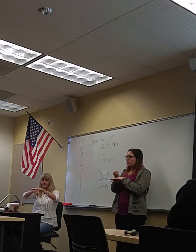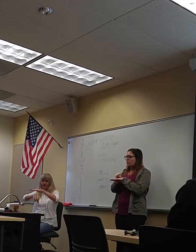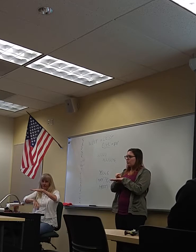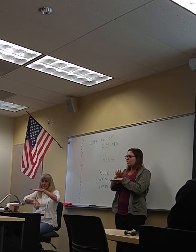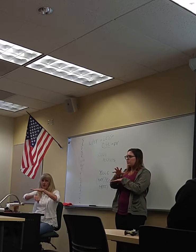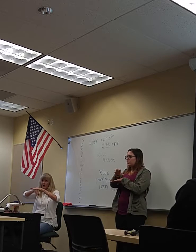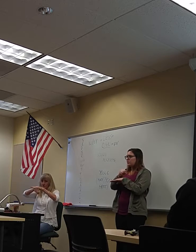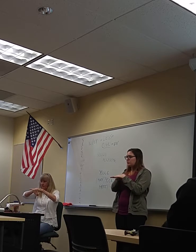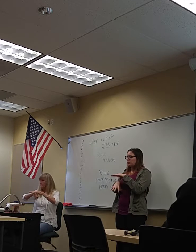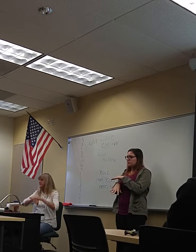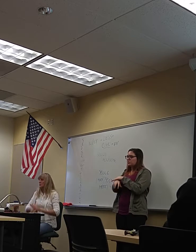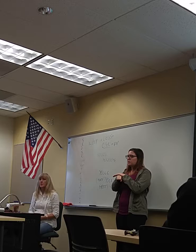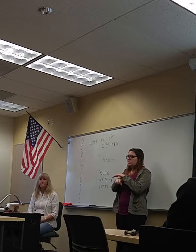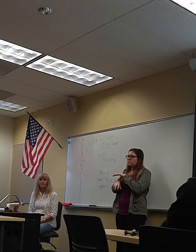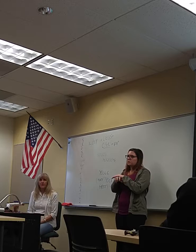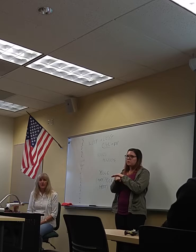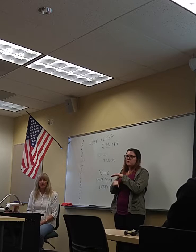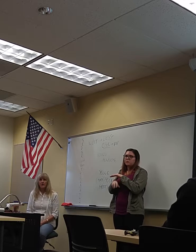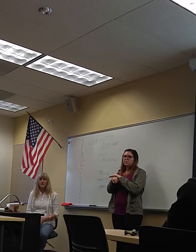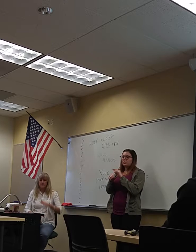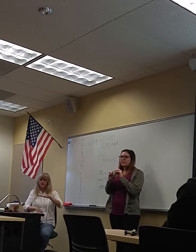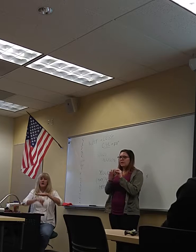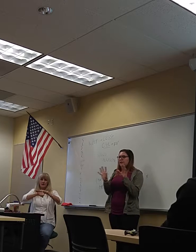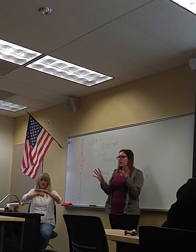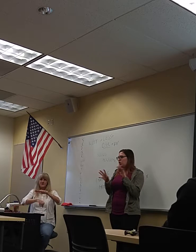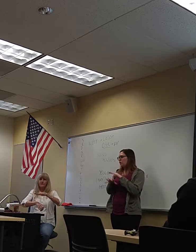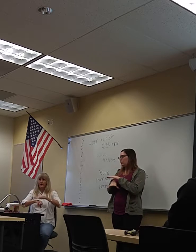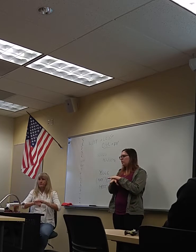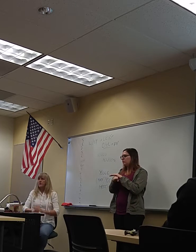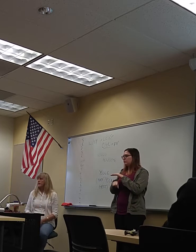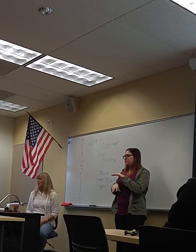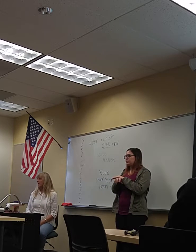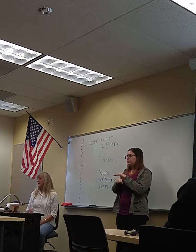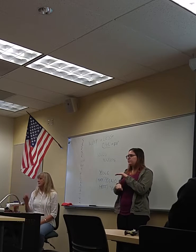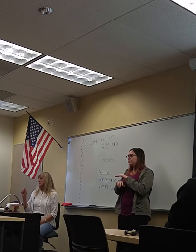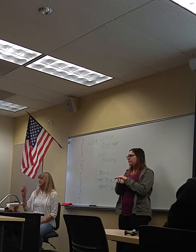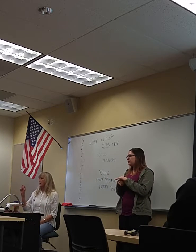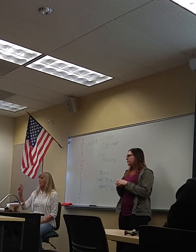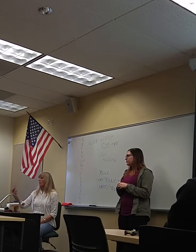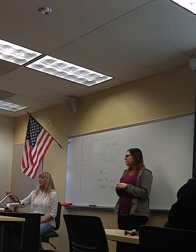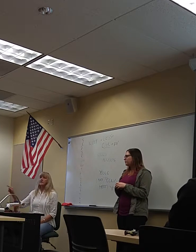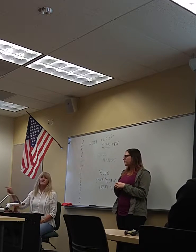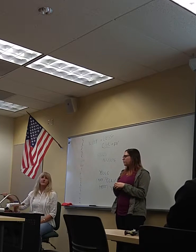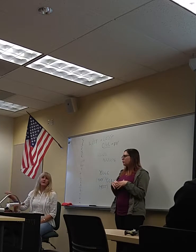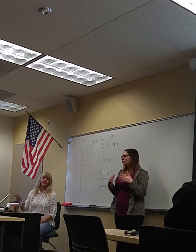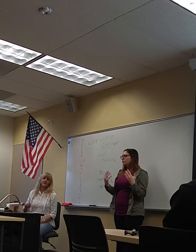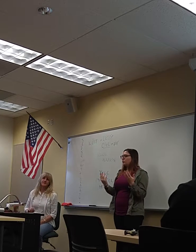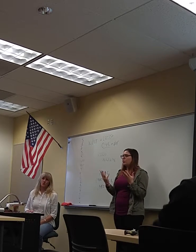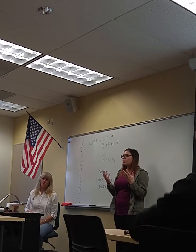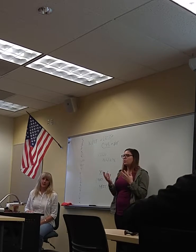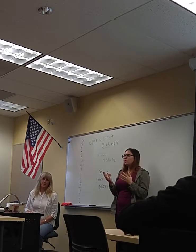much clearer. It's a to closed absorb. 5, right? Yeah, closed 5. Okay, so what is doing the absorbing?